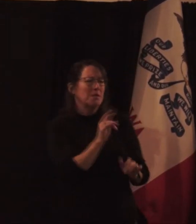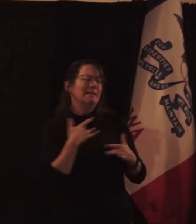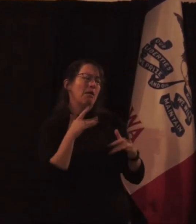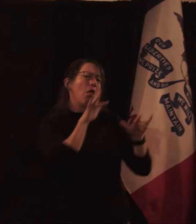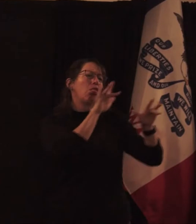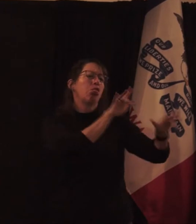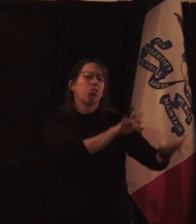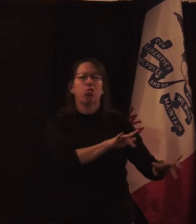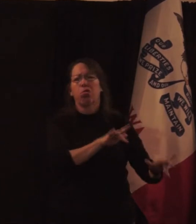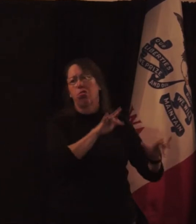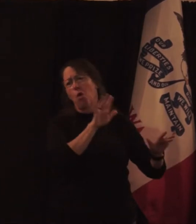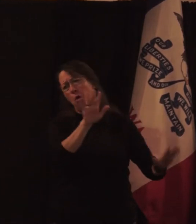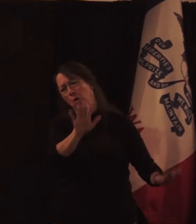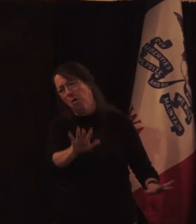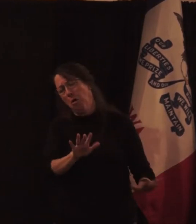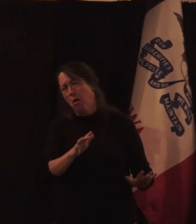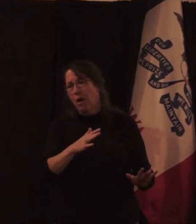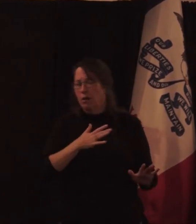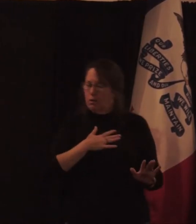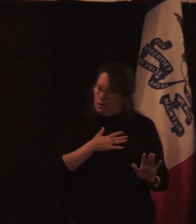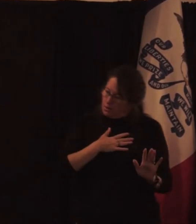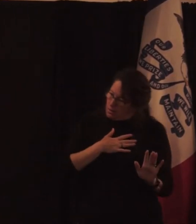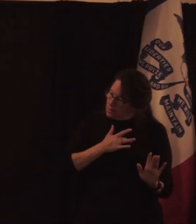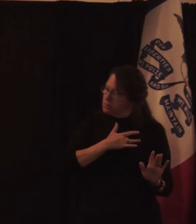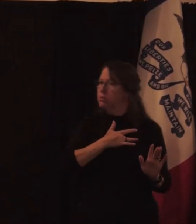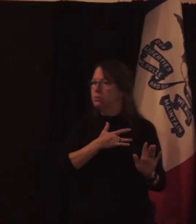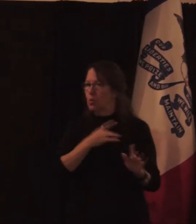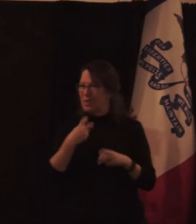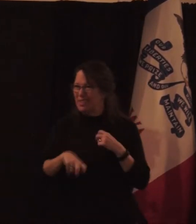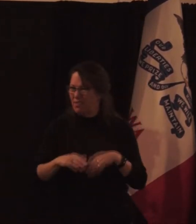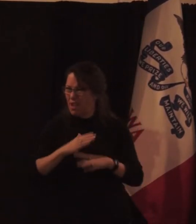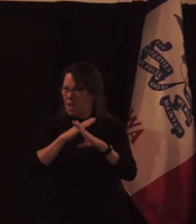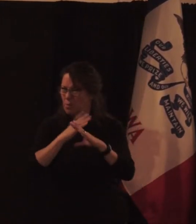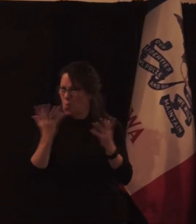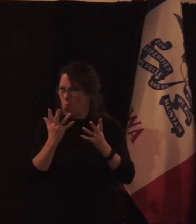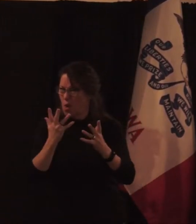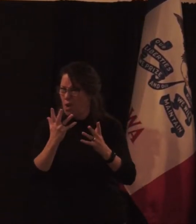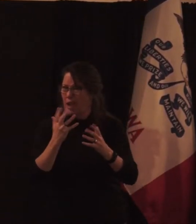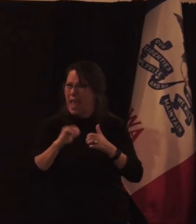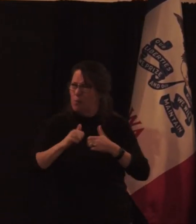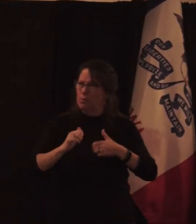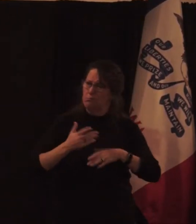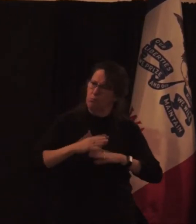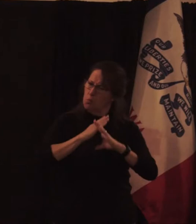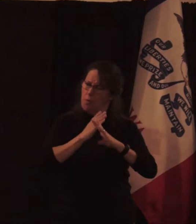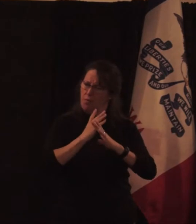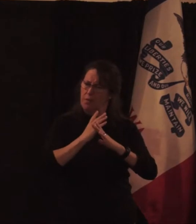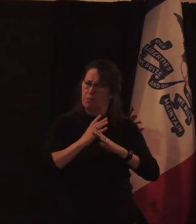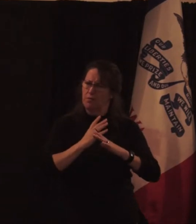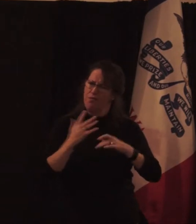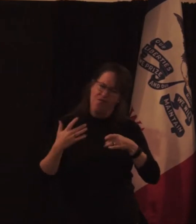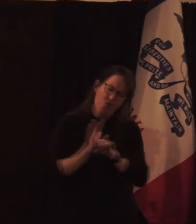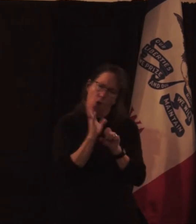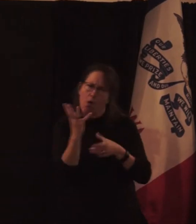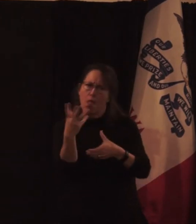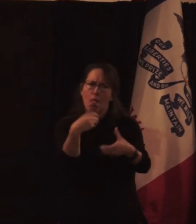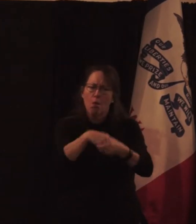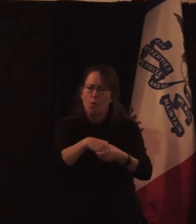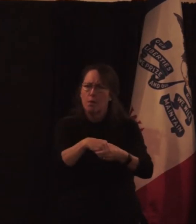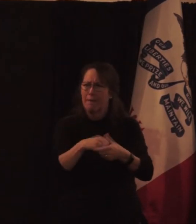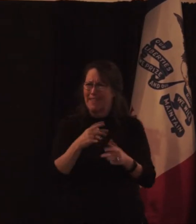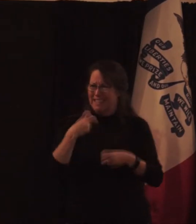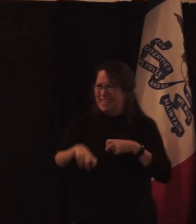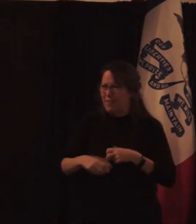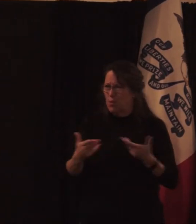disabilities. When I'm asked what are the toughest obstacles to remove for full inclusion,